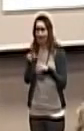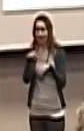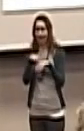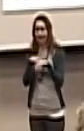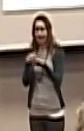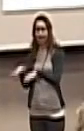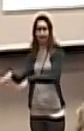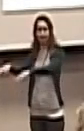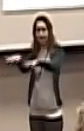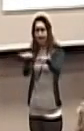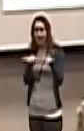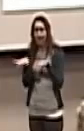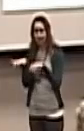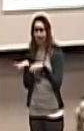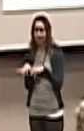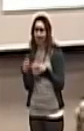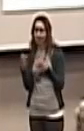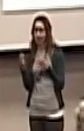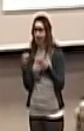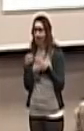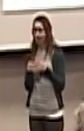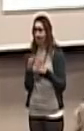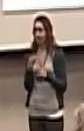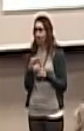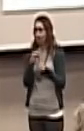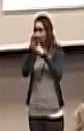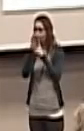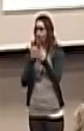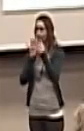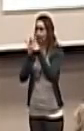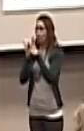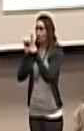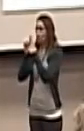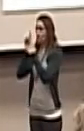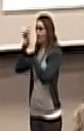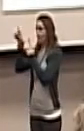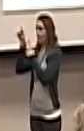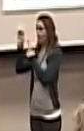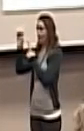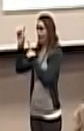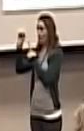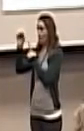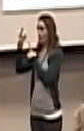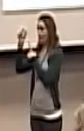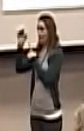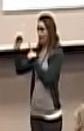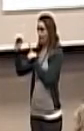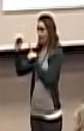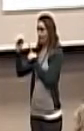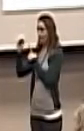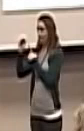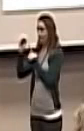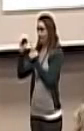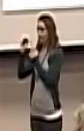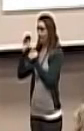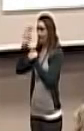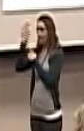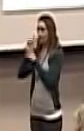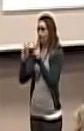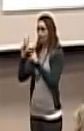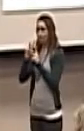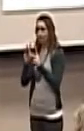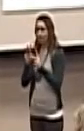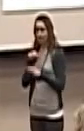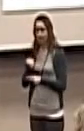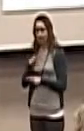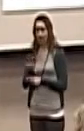just a coalition of tribes. They were Elohim's people. They were God's people. And in that they found their confidence and